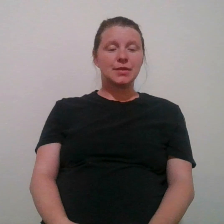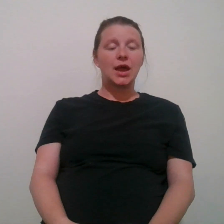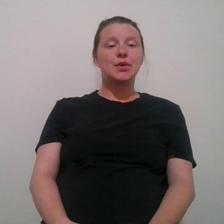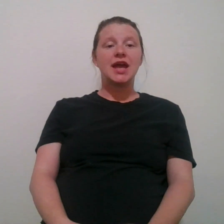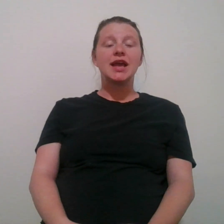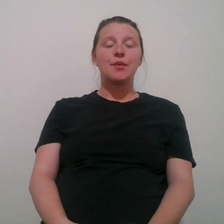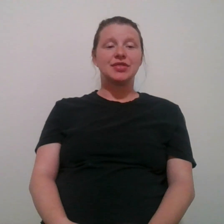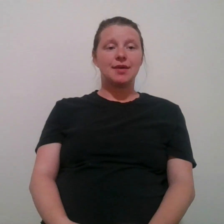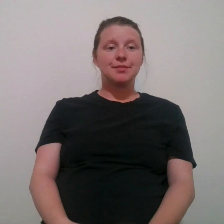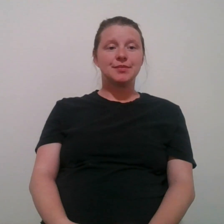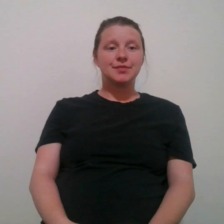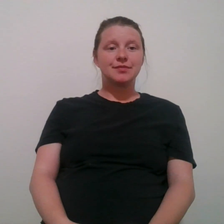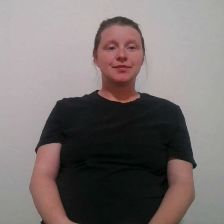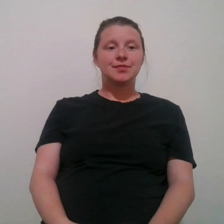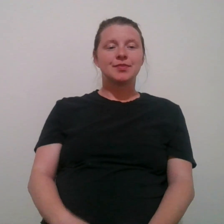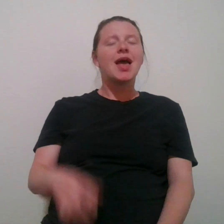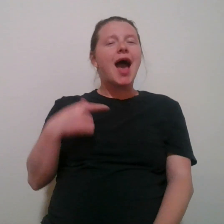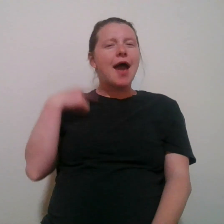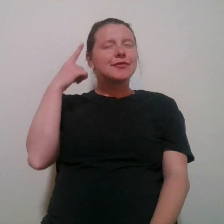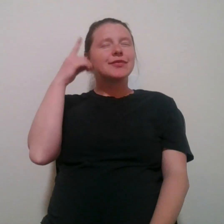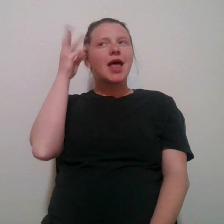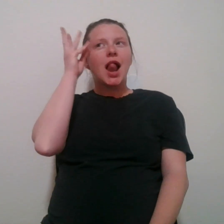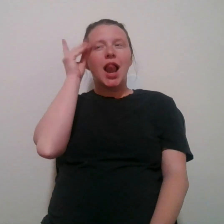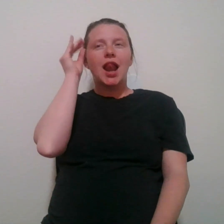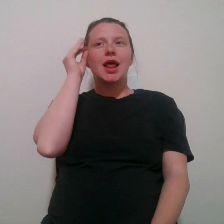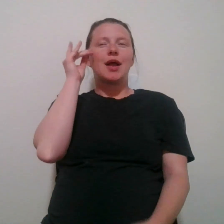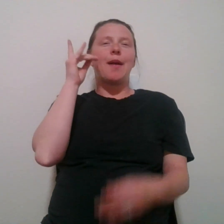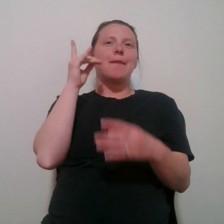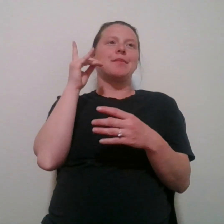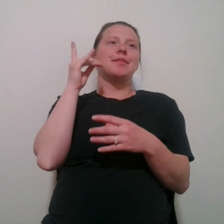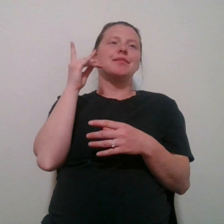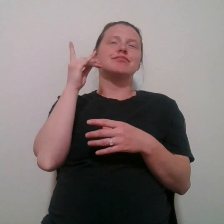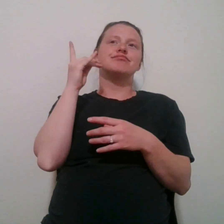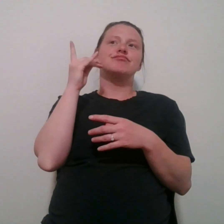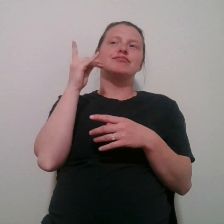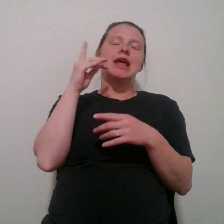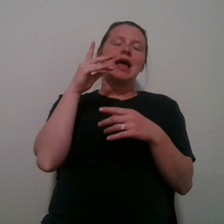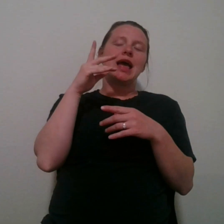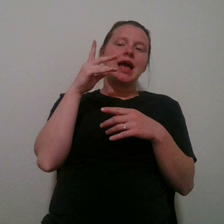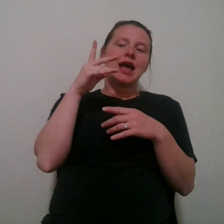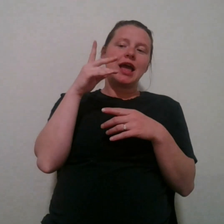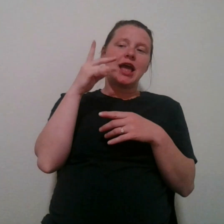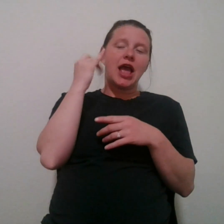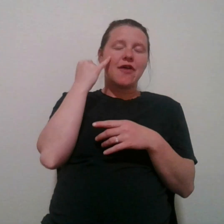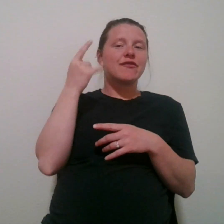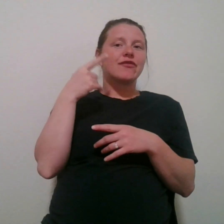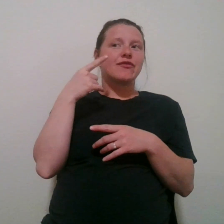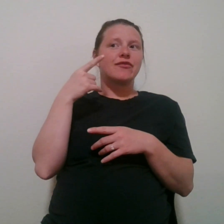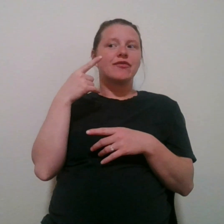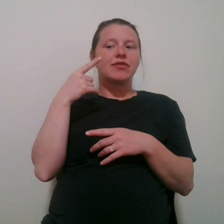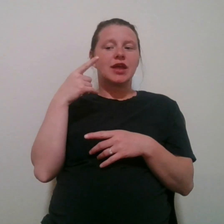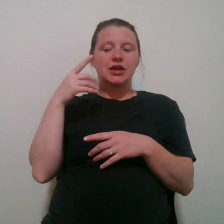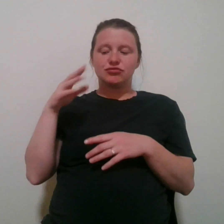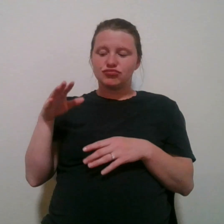I would hang out with them. I've thought about this as a child growing up deaf. Did you ever